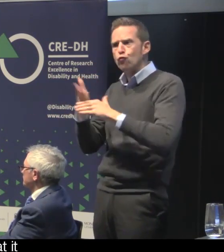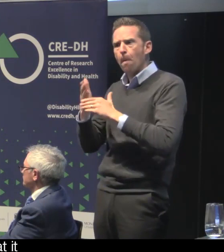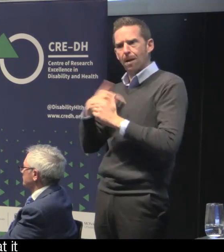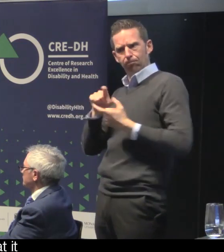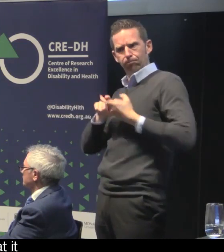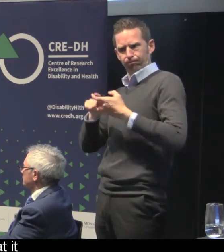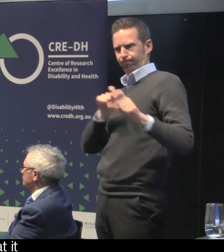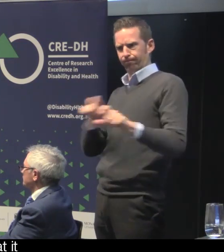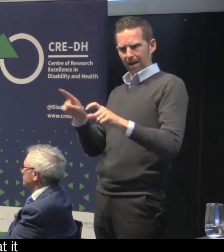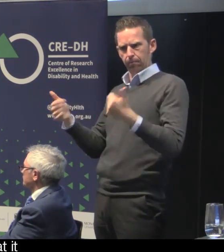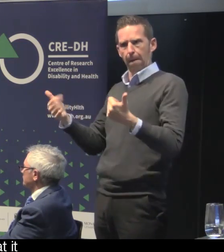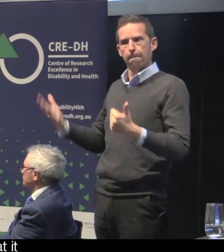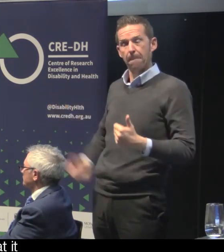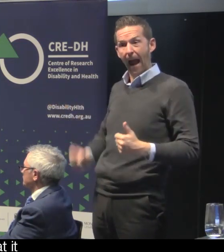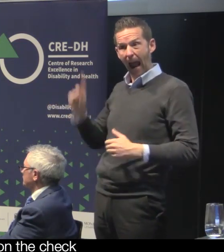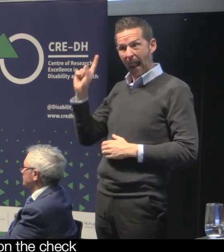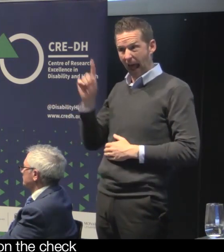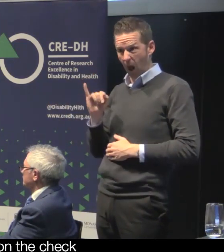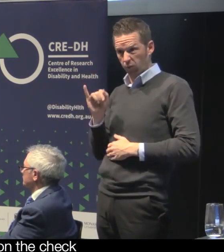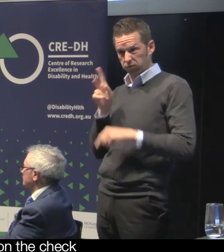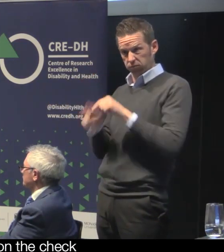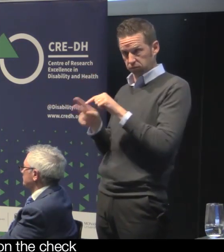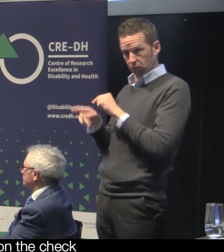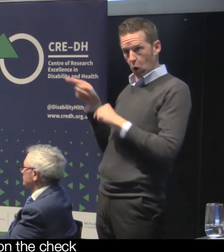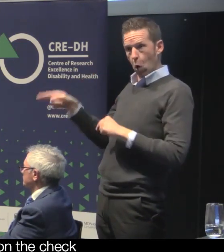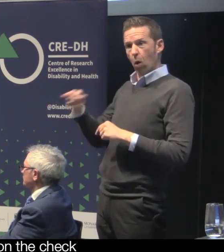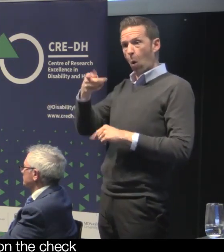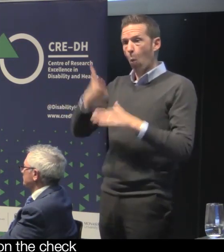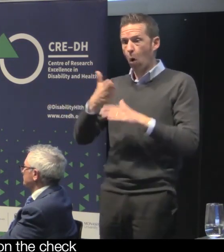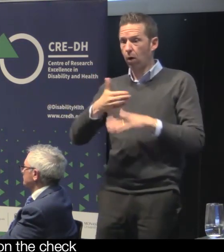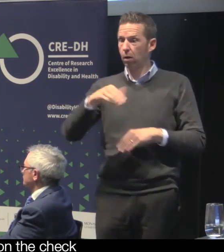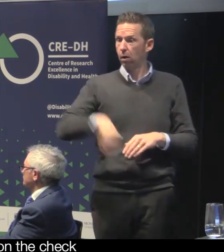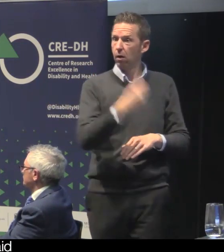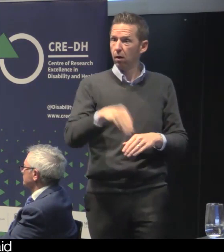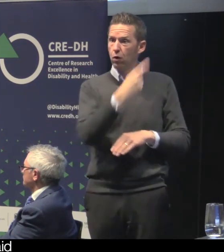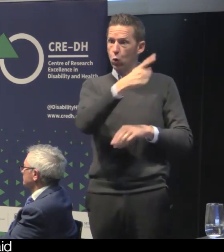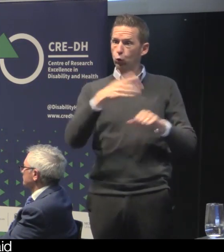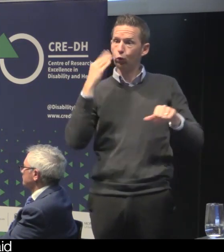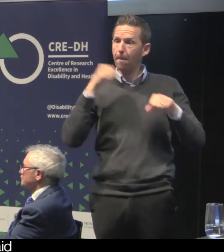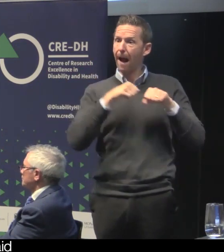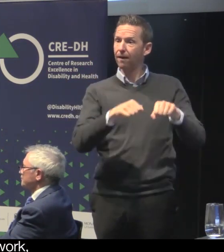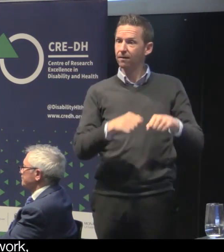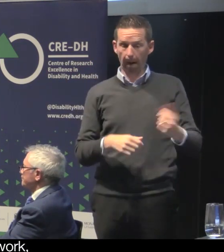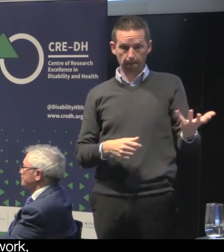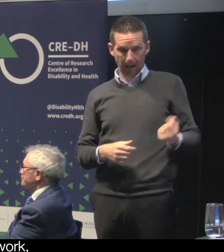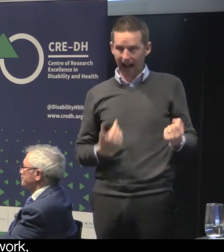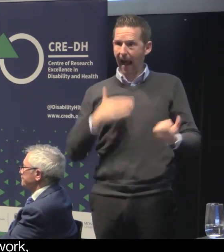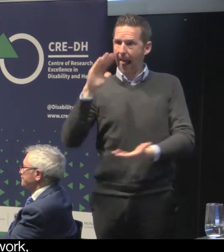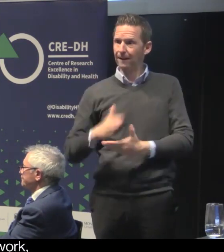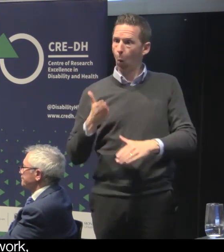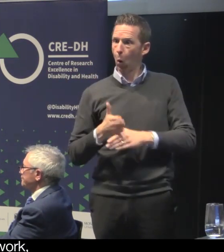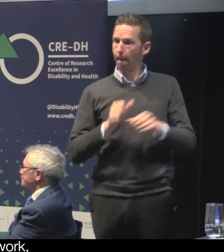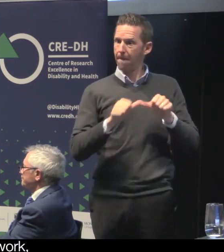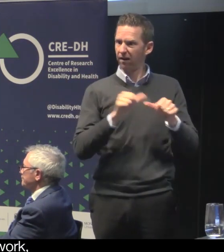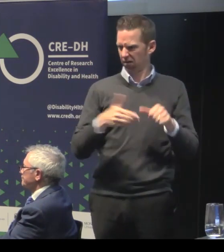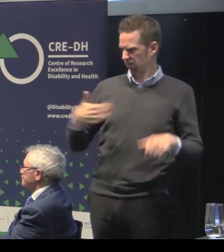because it was well paid. Now, you know, you could work on the checkout in your supermarket, you'd be paid as much, probably less work. Why wouldn't you do that? So